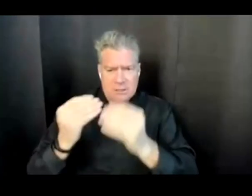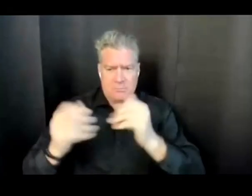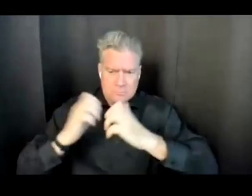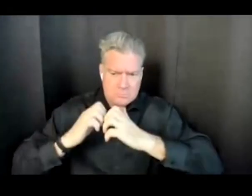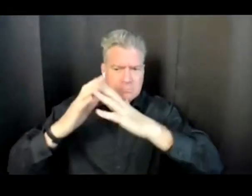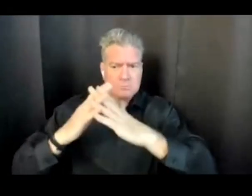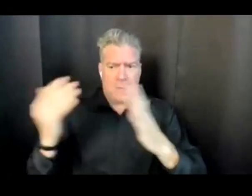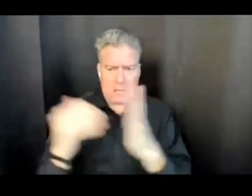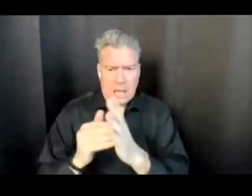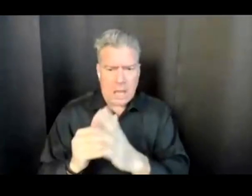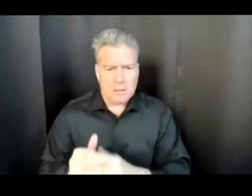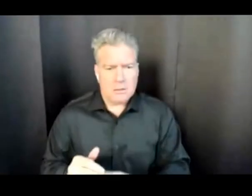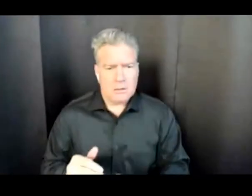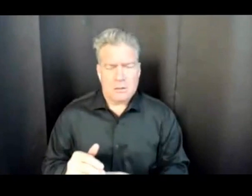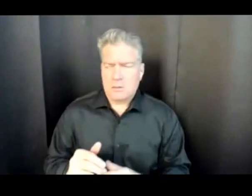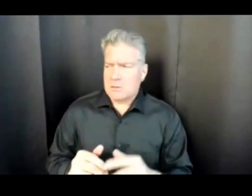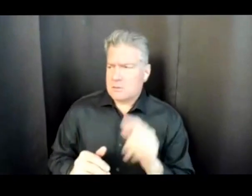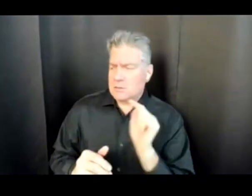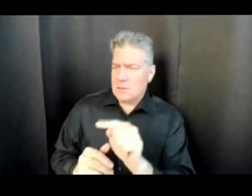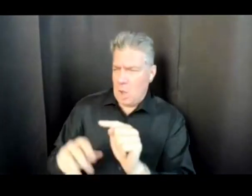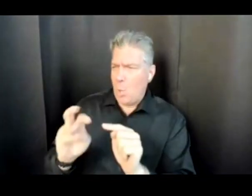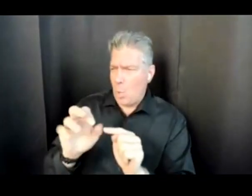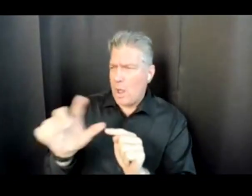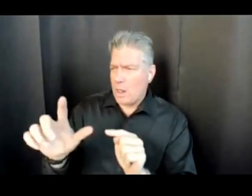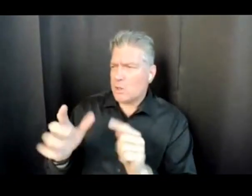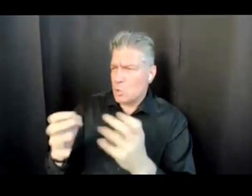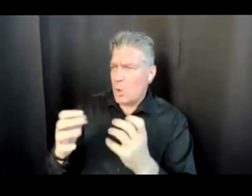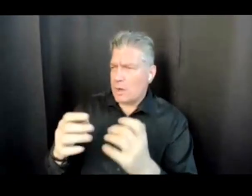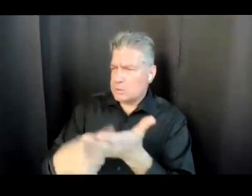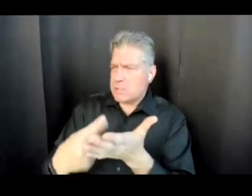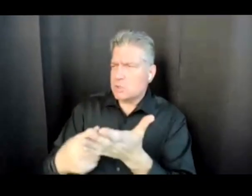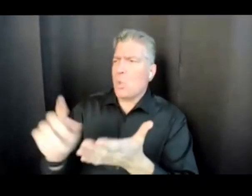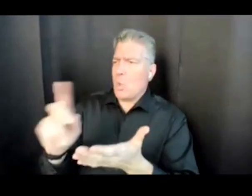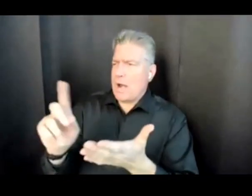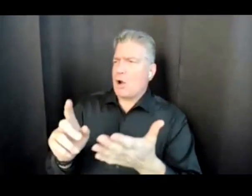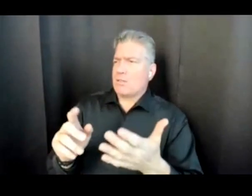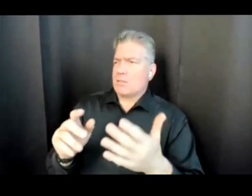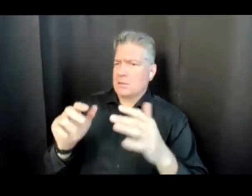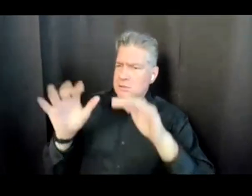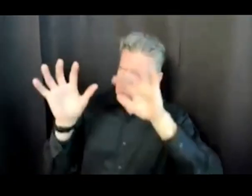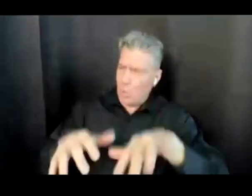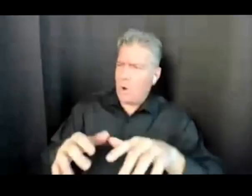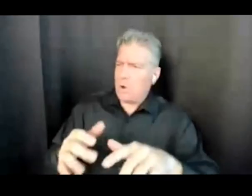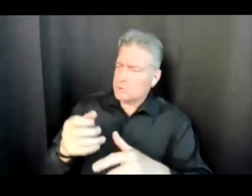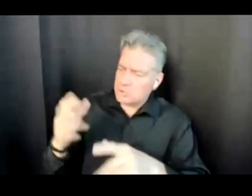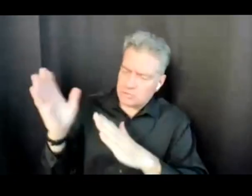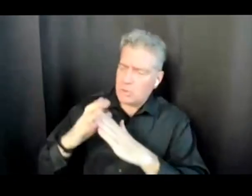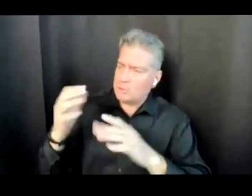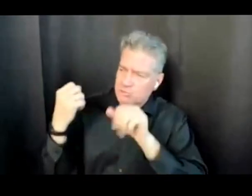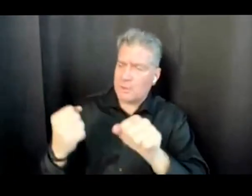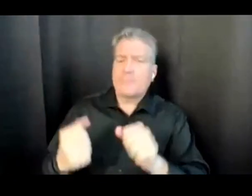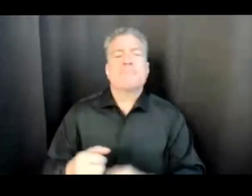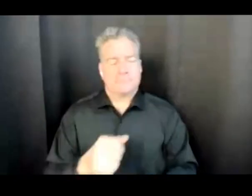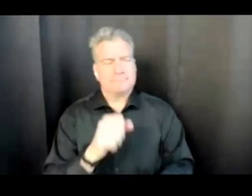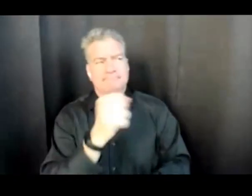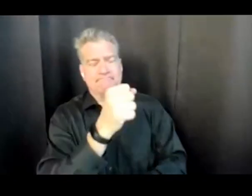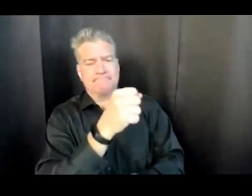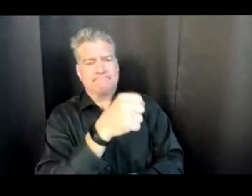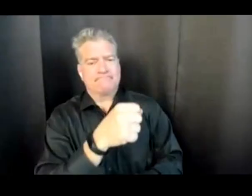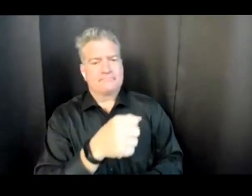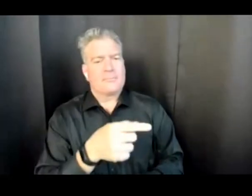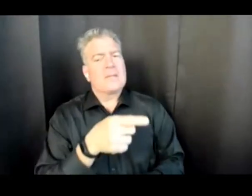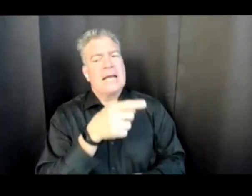the wedge is at, I'll talk about how we're going to do that. Sure. So like Commissioner McMurray mentioned a moment